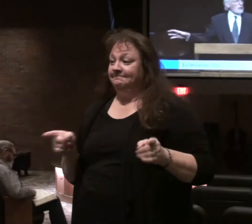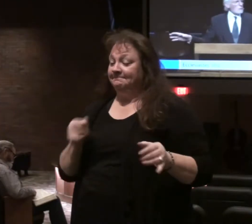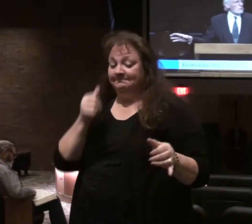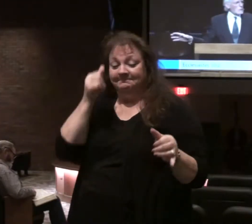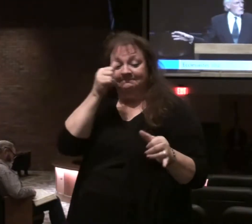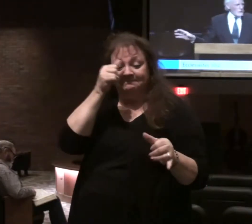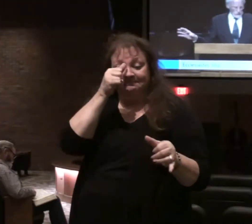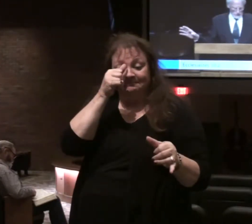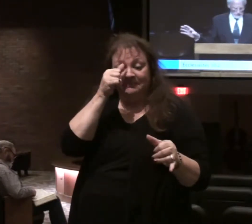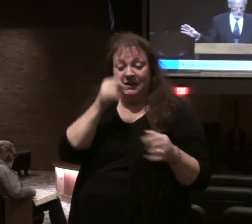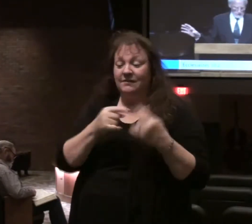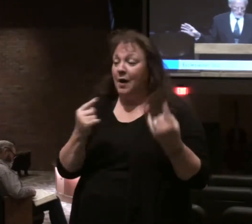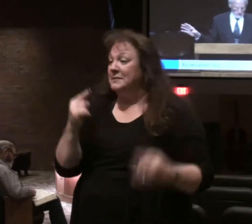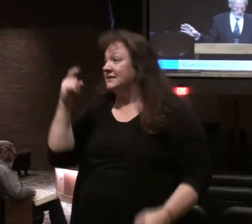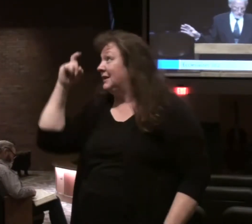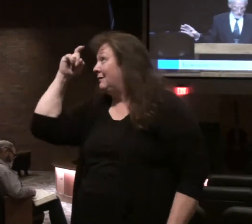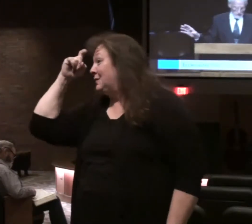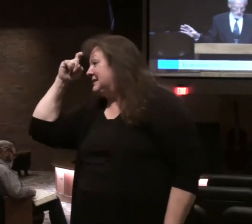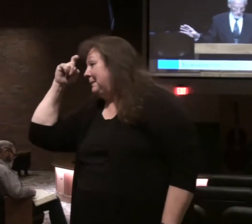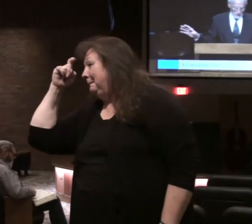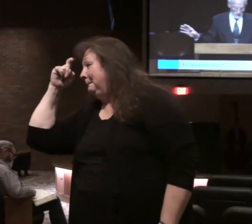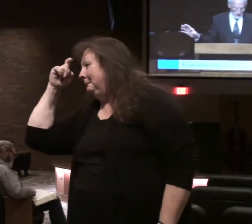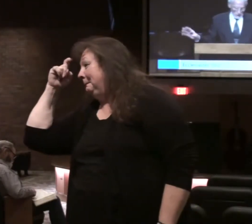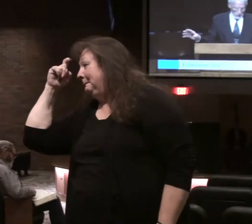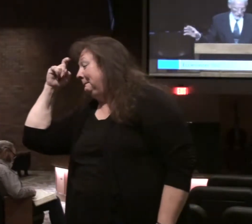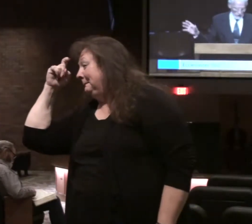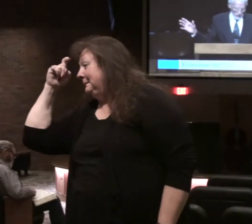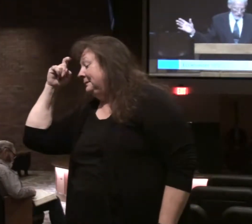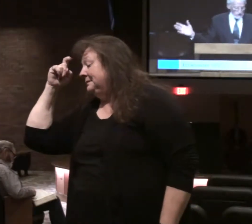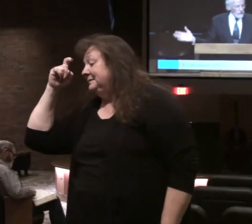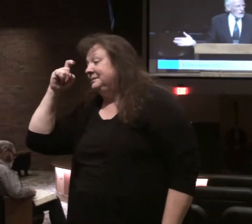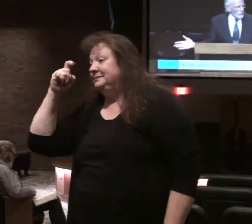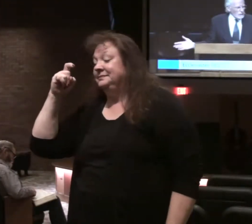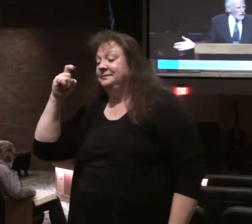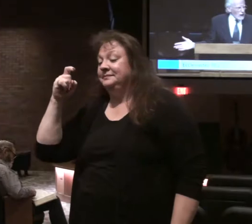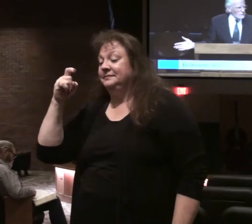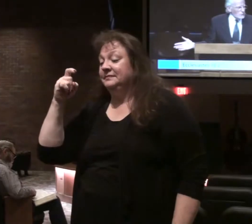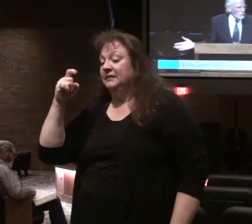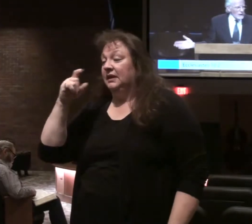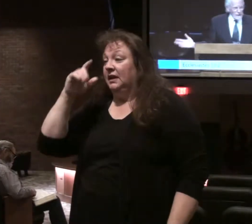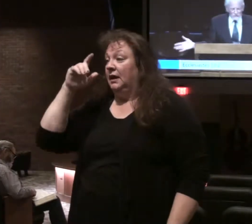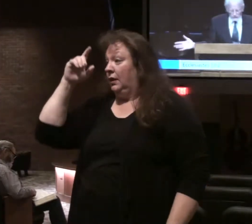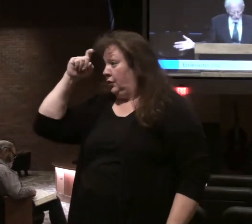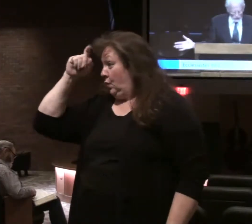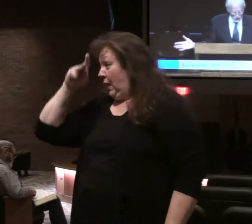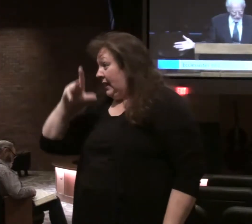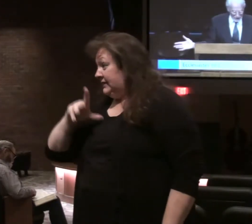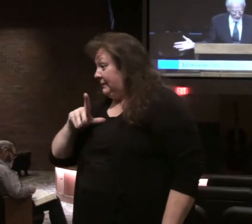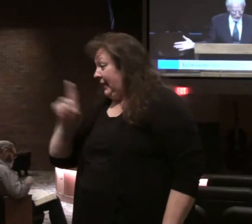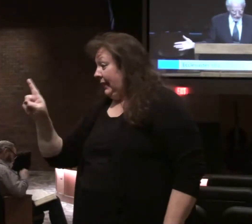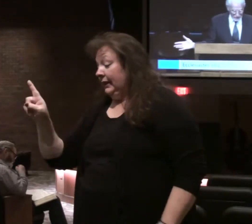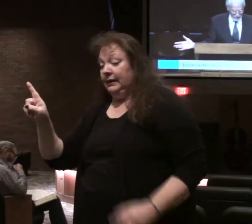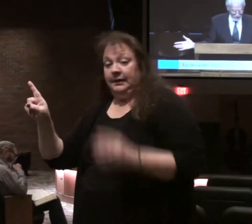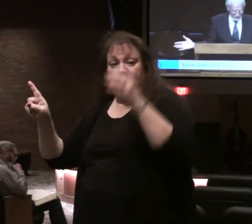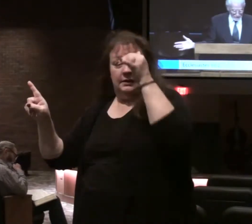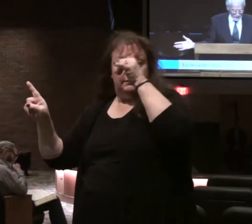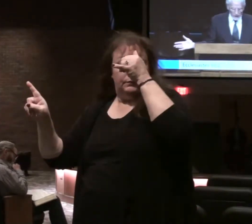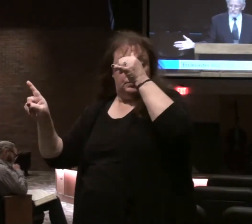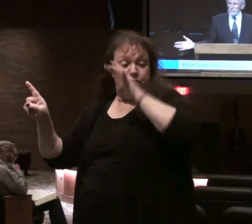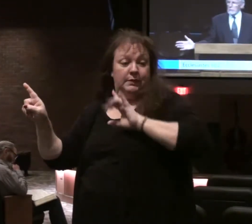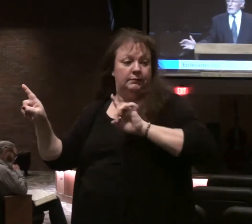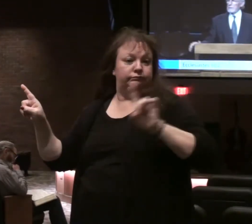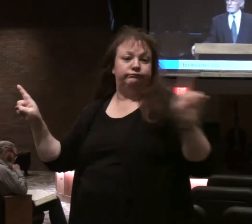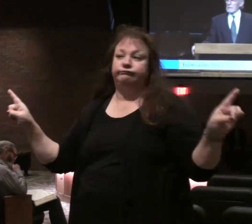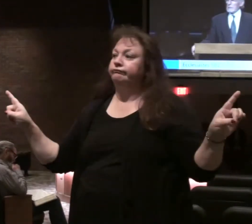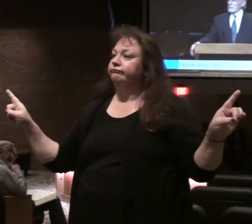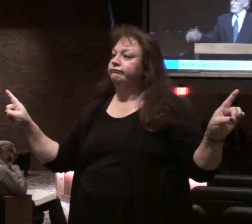Foolishness is opposite wisdom. So the wise man is going the opposite way of the foolish man. That's